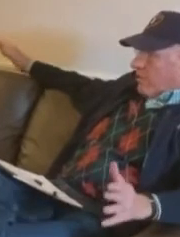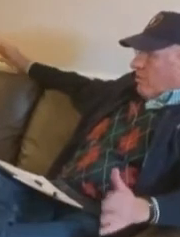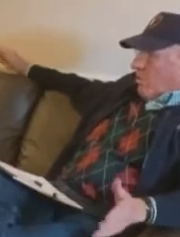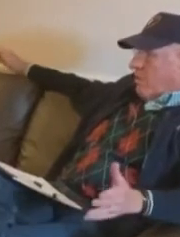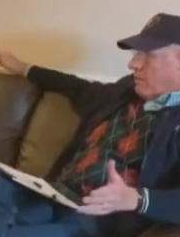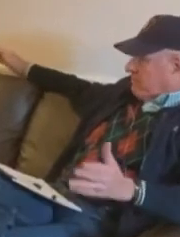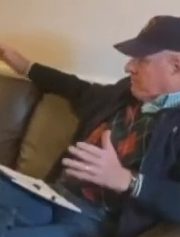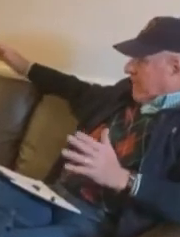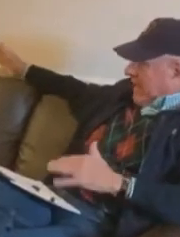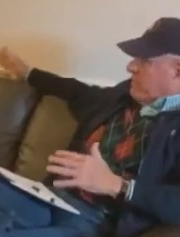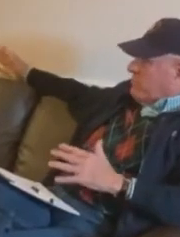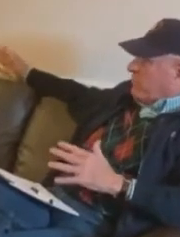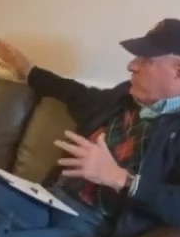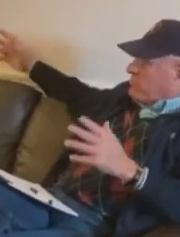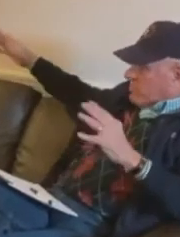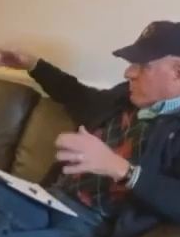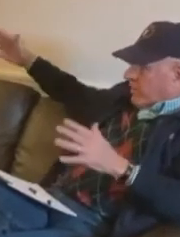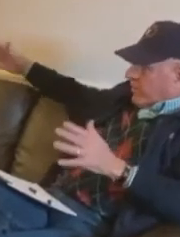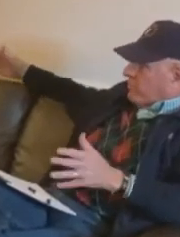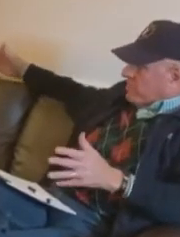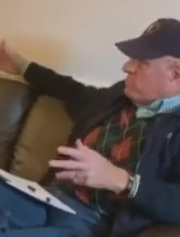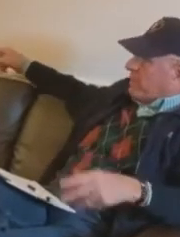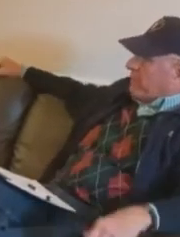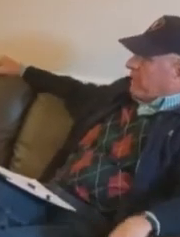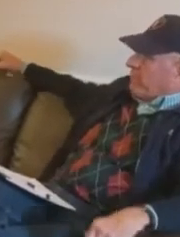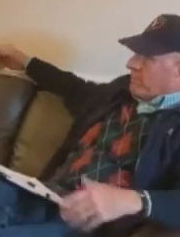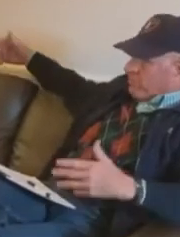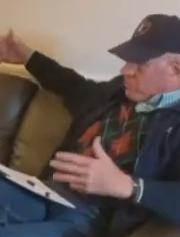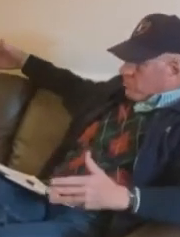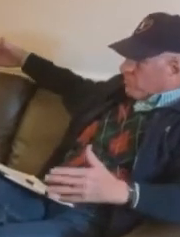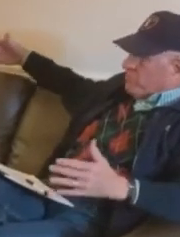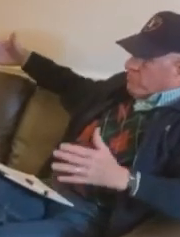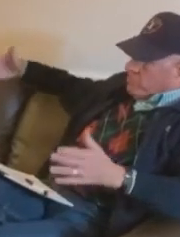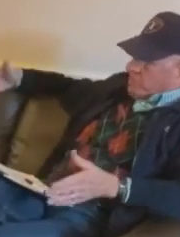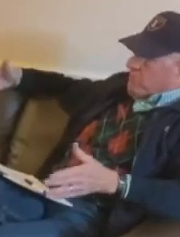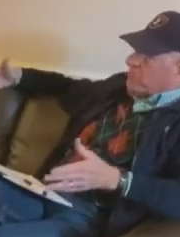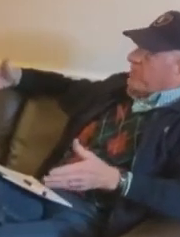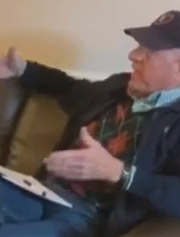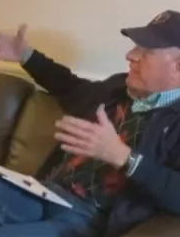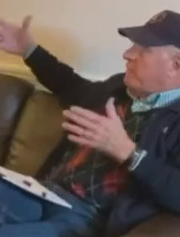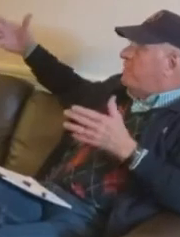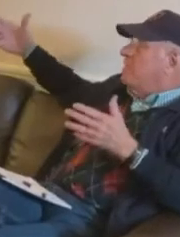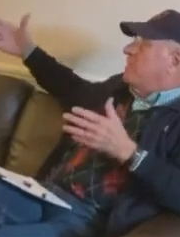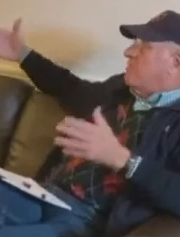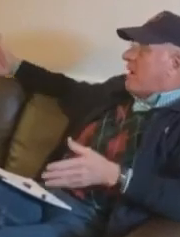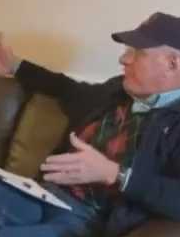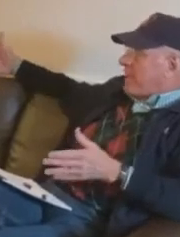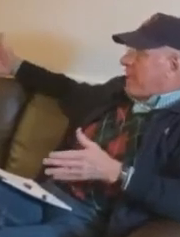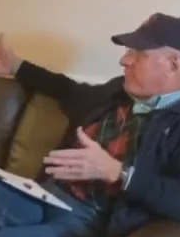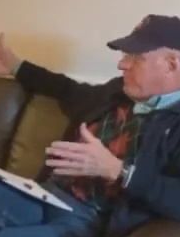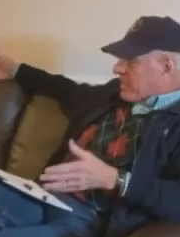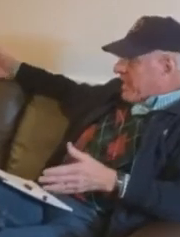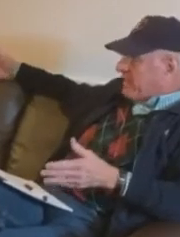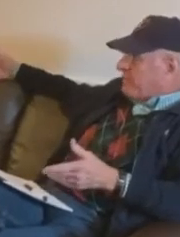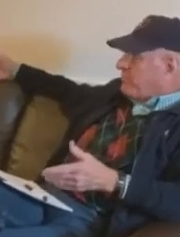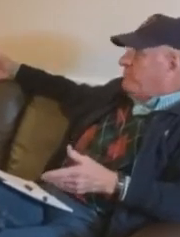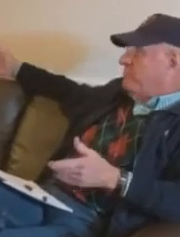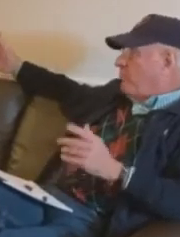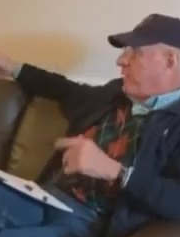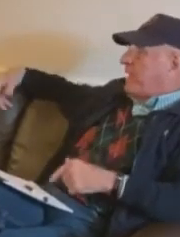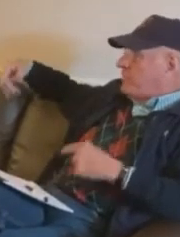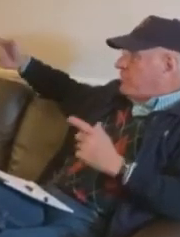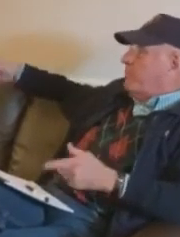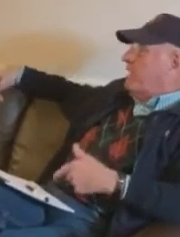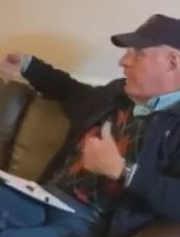didn't want to go active service because of all the other things in my life. And the reserves, you do 6 months of the active, 5.5 of